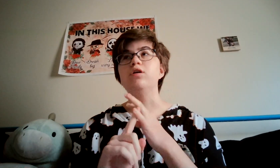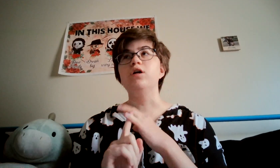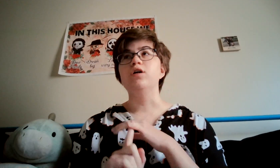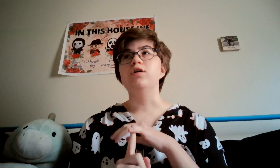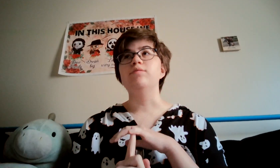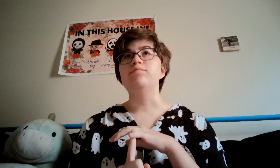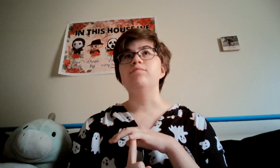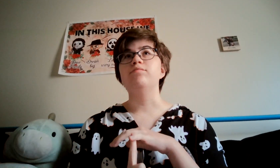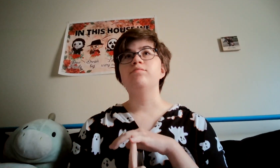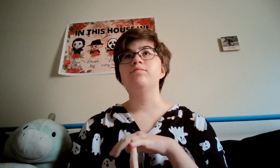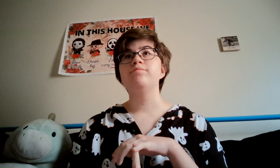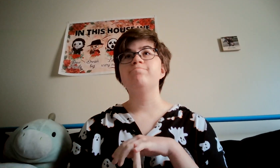Um,